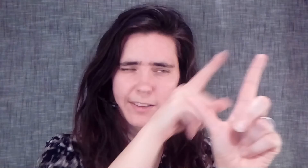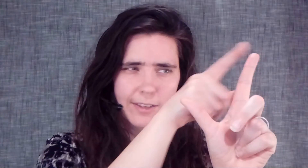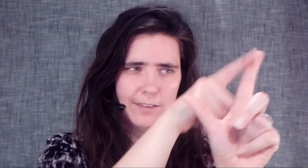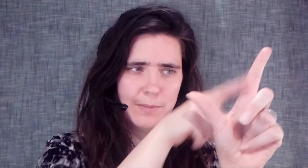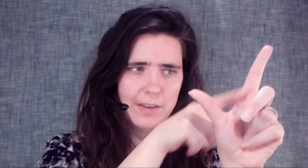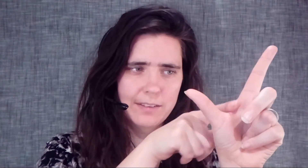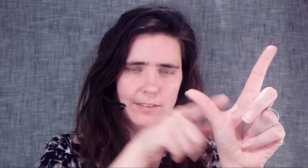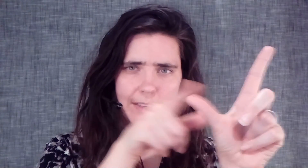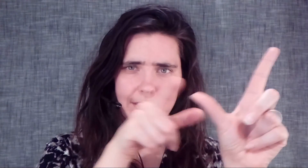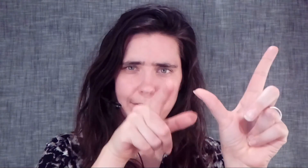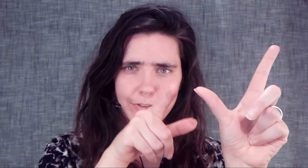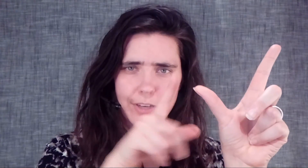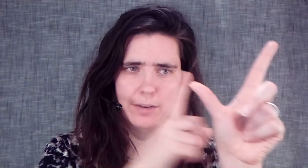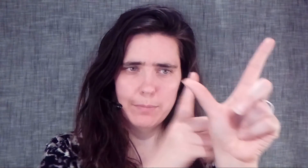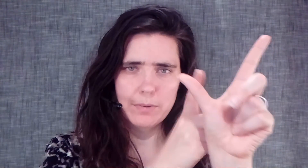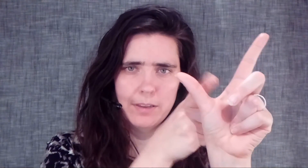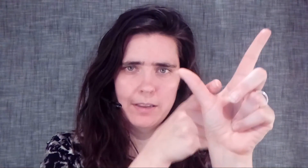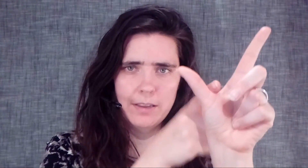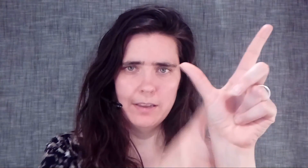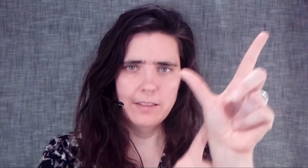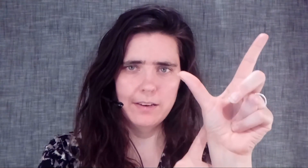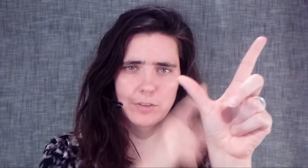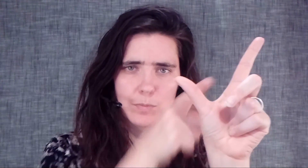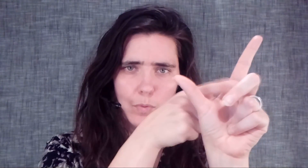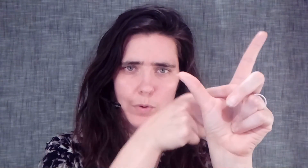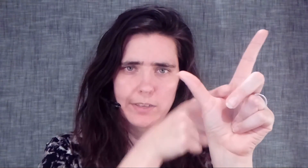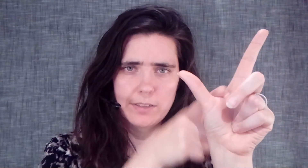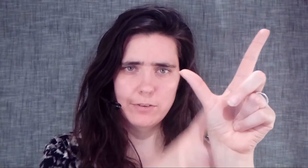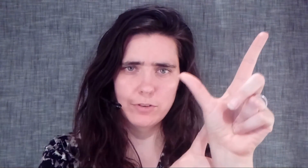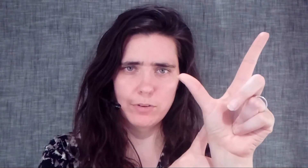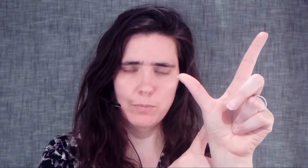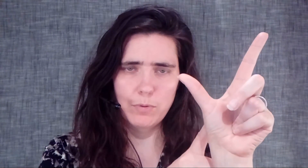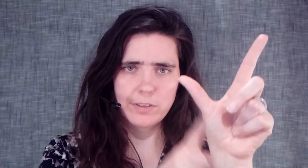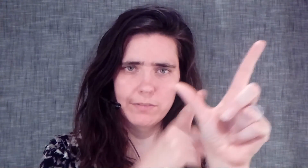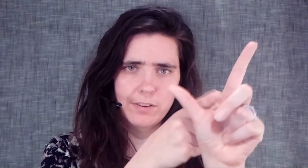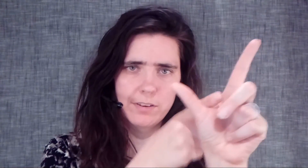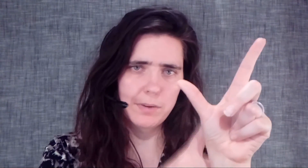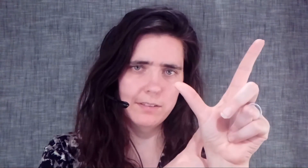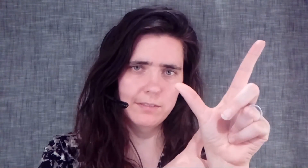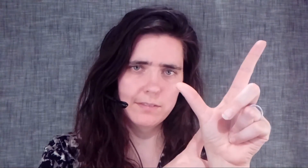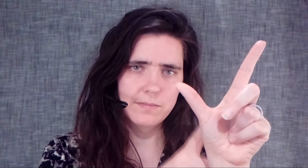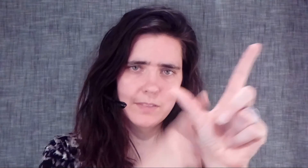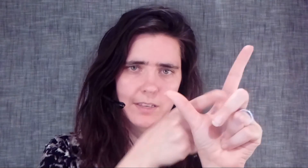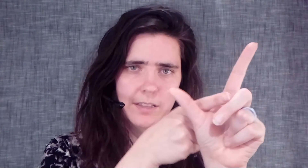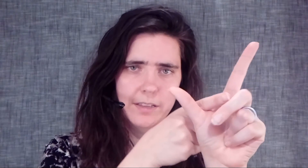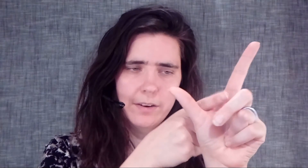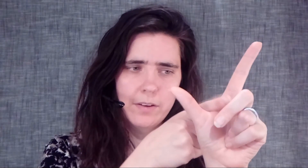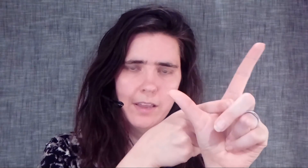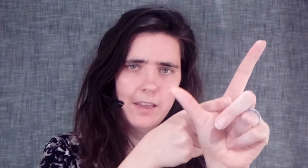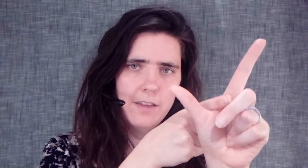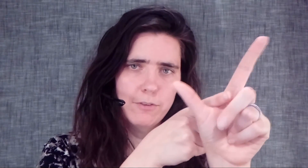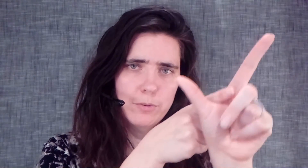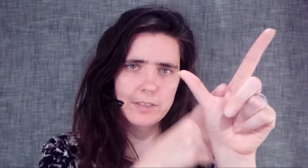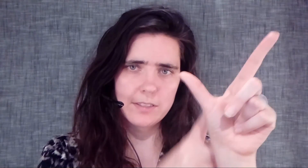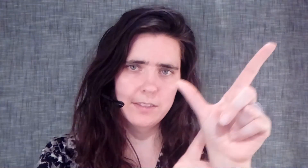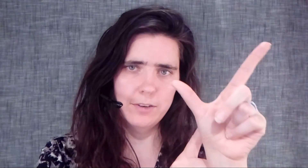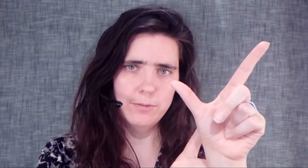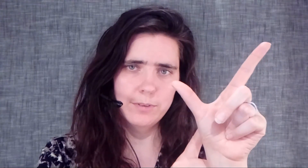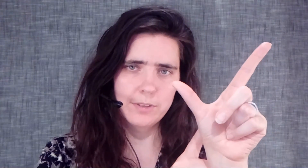kind of make a little L shape, and then you just use your other pointer finger to make a little sign there. If you're doing it slow, you just kind